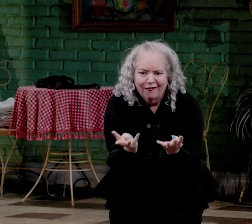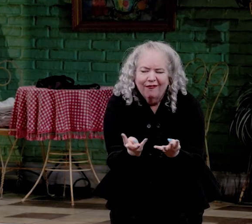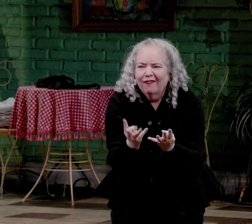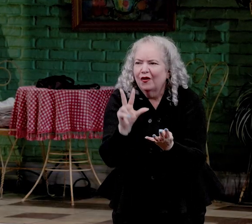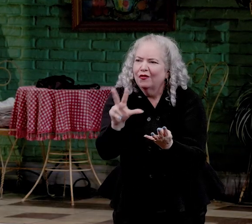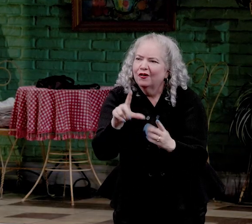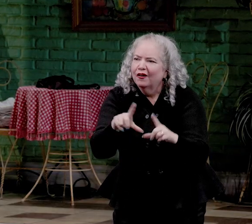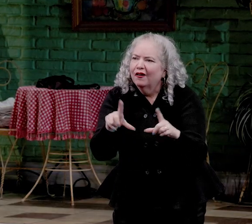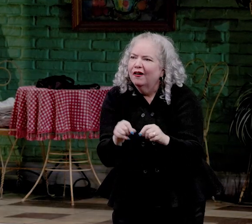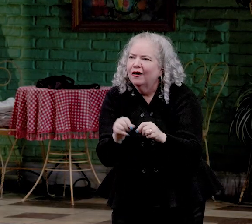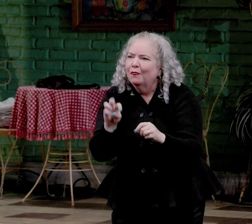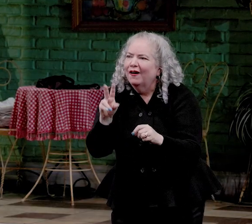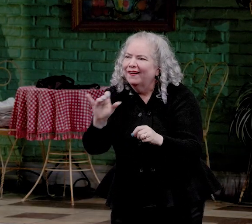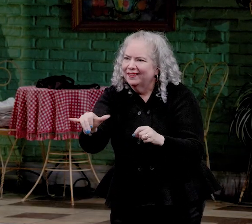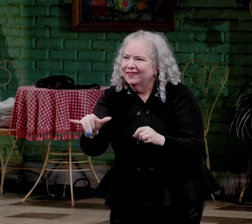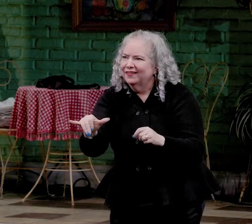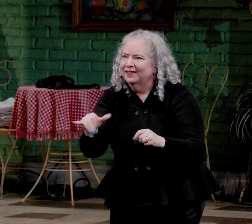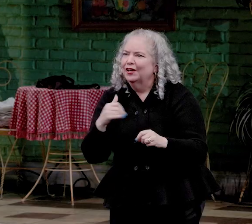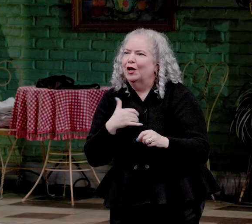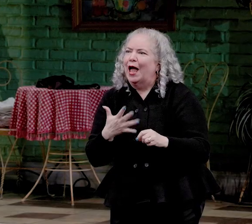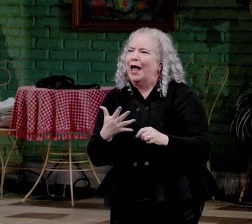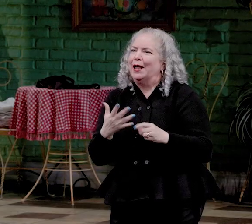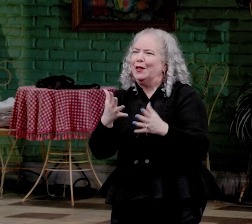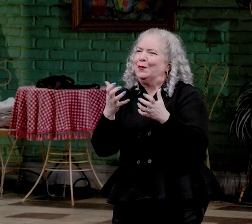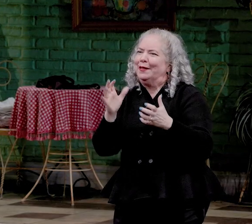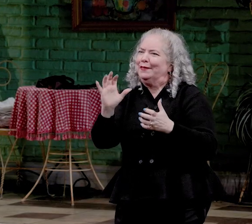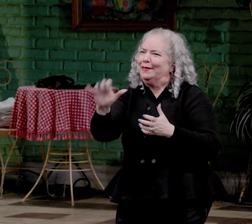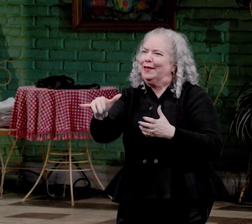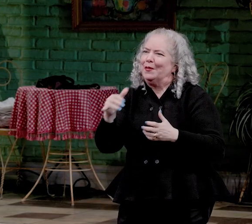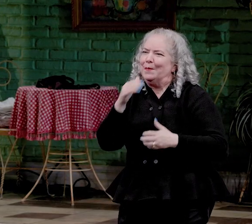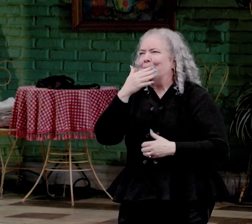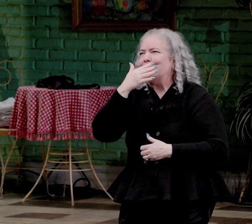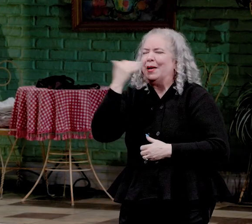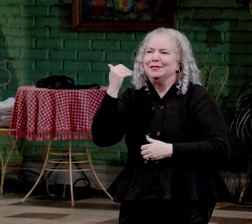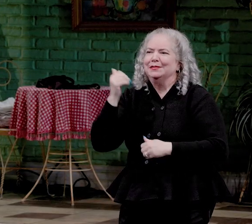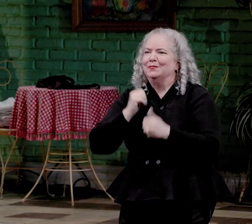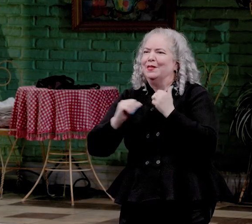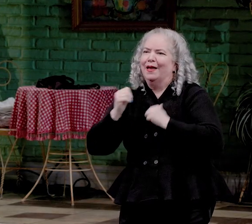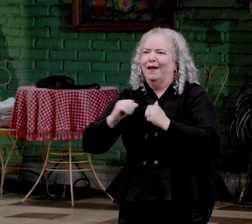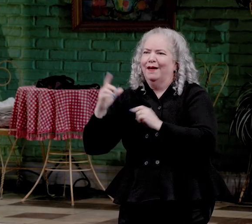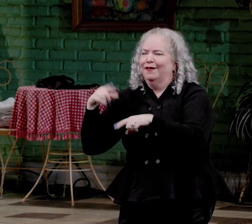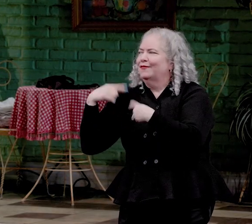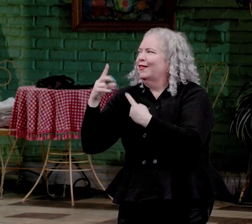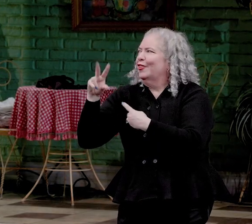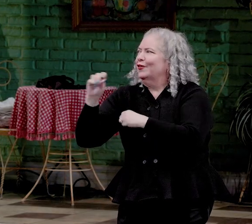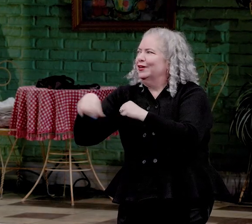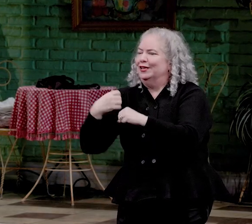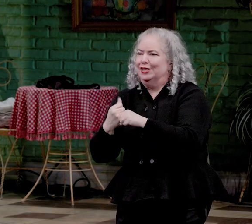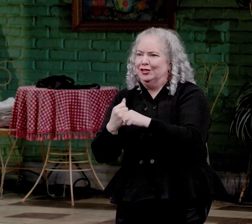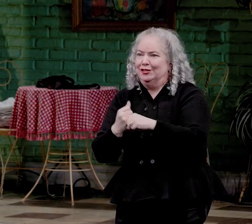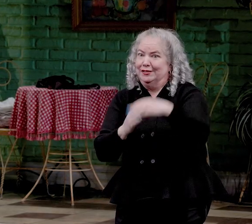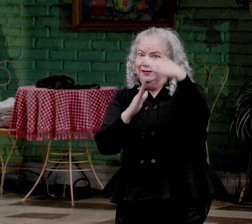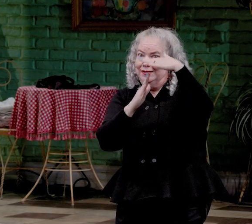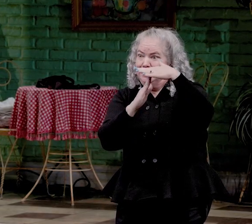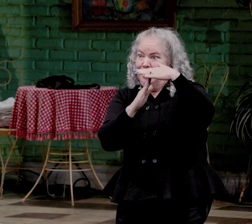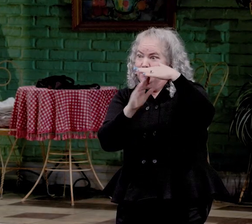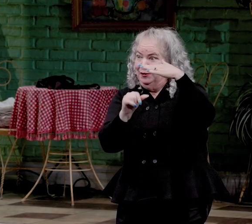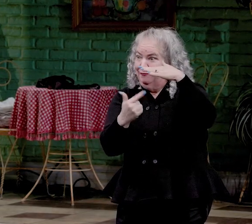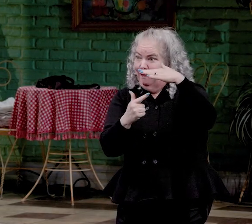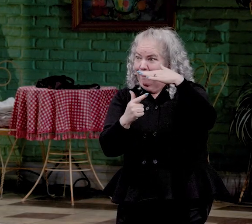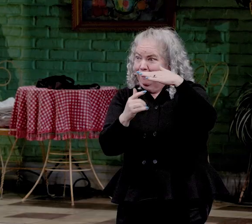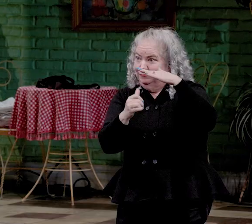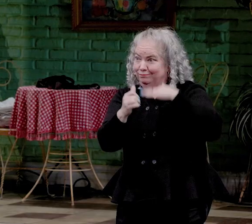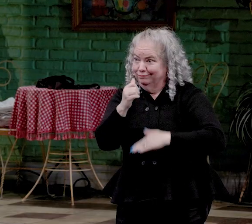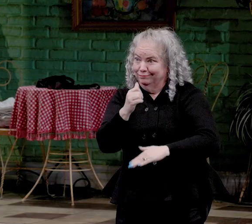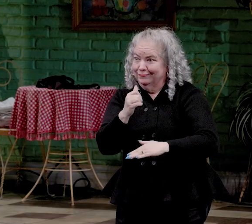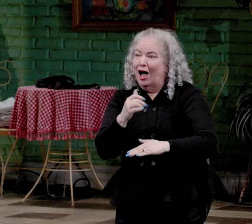darkly comic fable named the best play of the last 30 years by the New York Times. Topdog Underdog digs deep